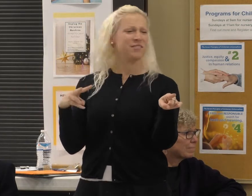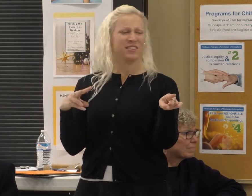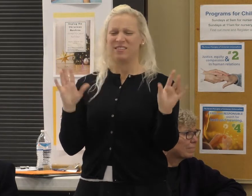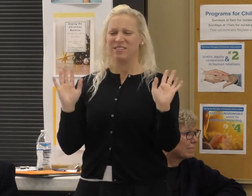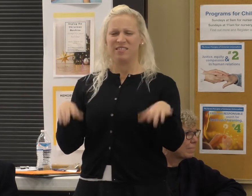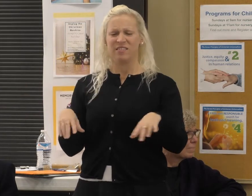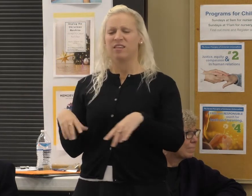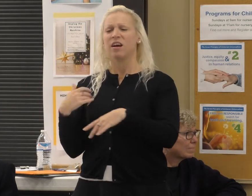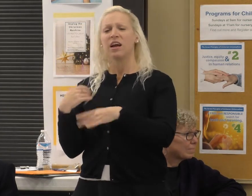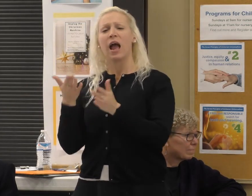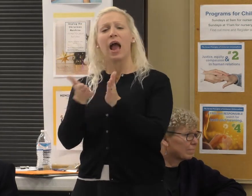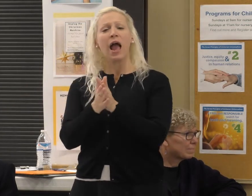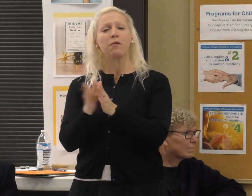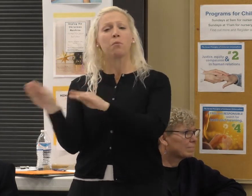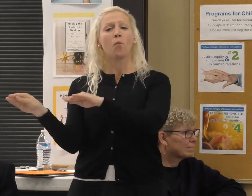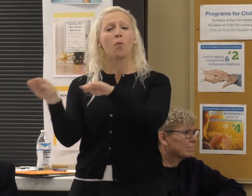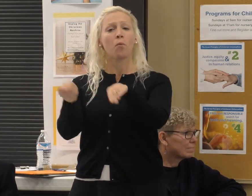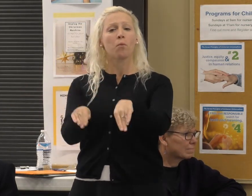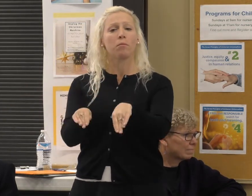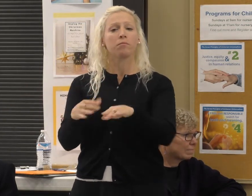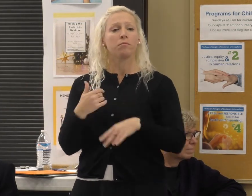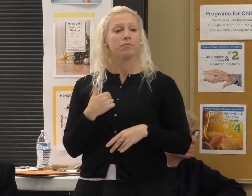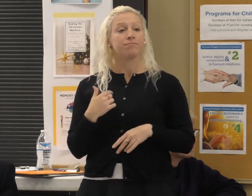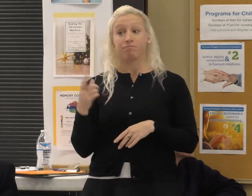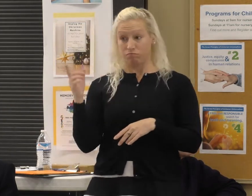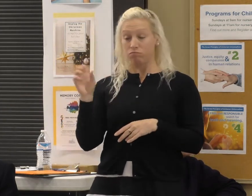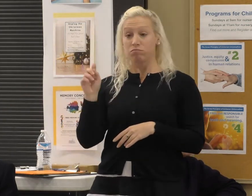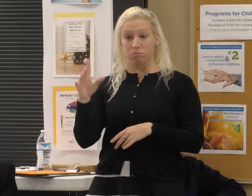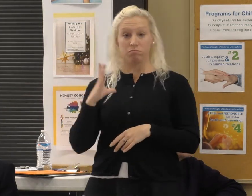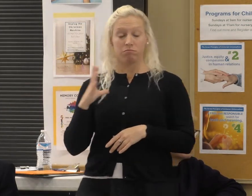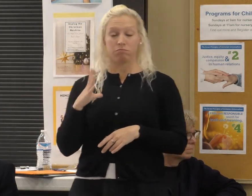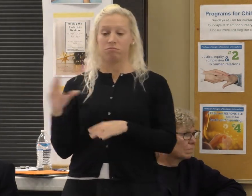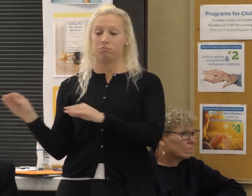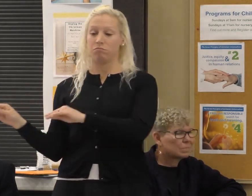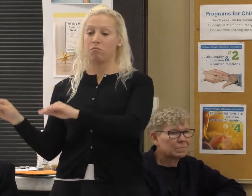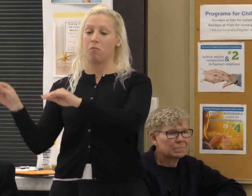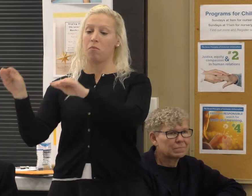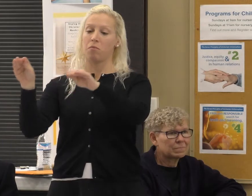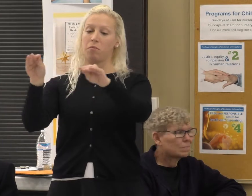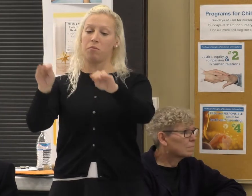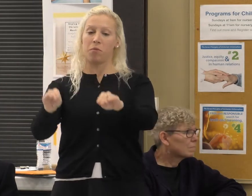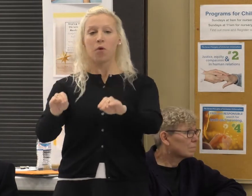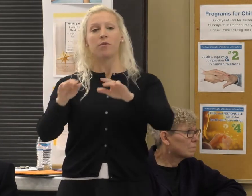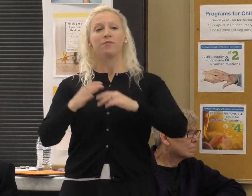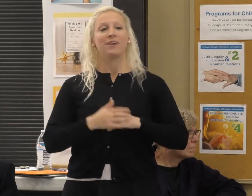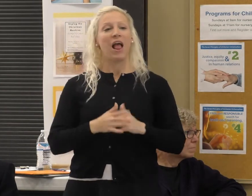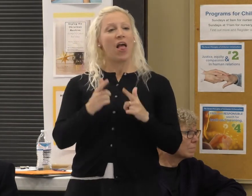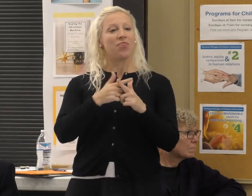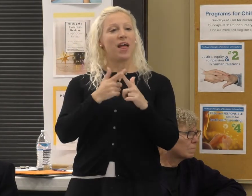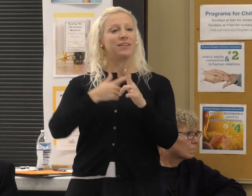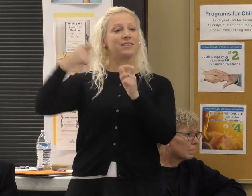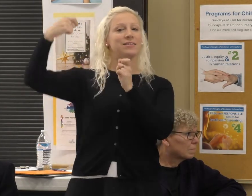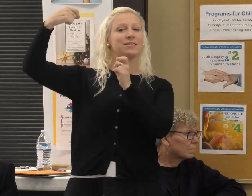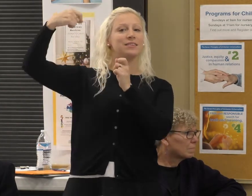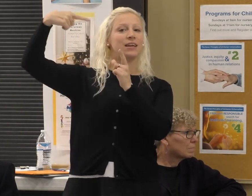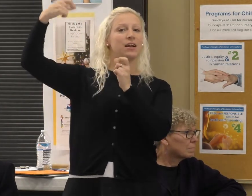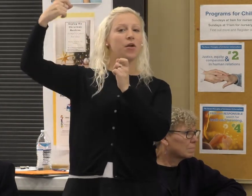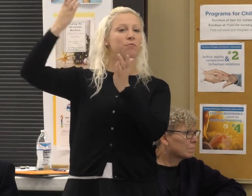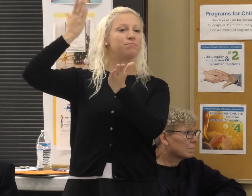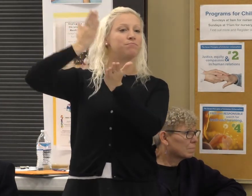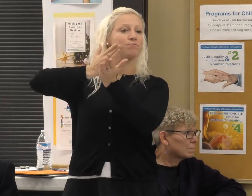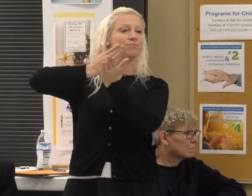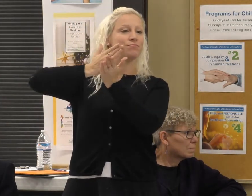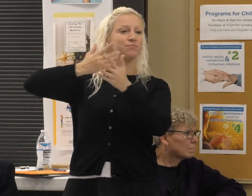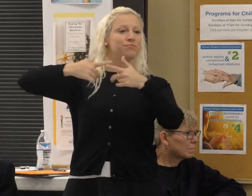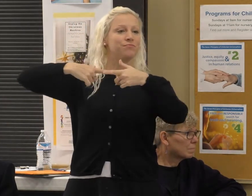direction and the screen for the VRI that was in another direction. So I asked them, would it be okay if you moved this computer